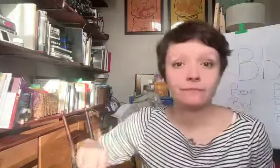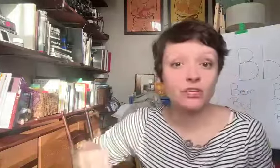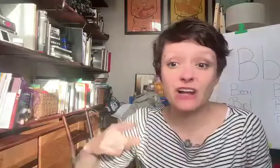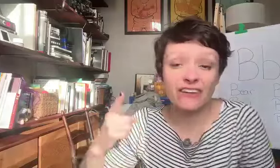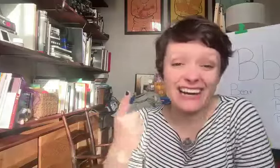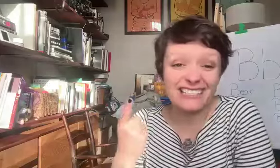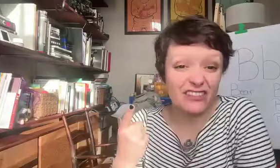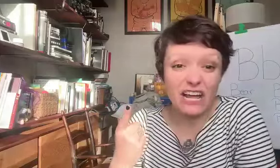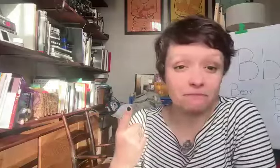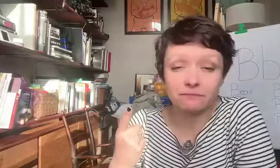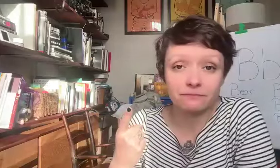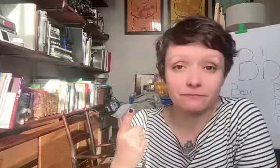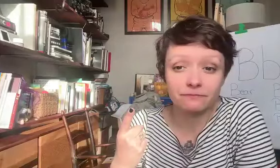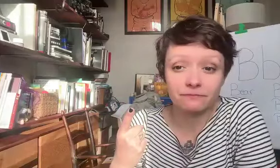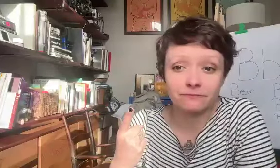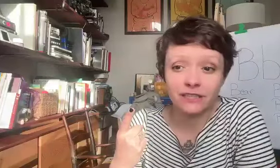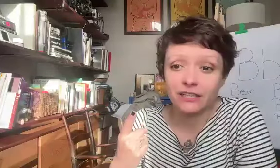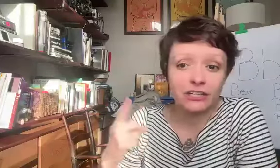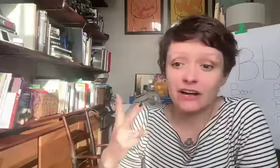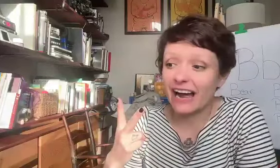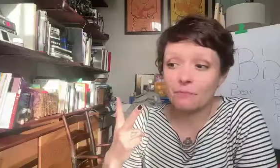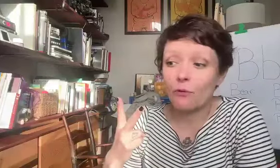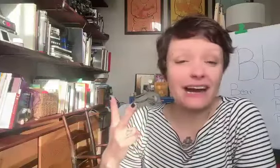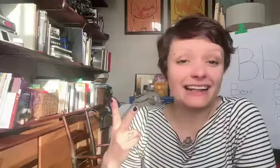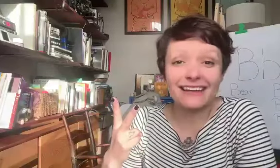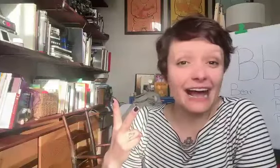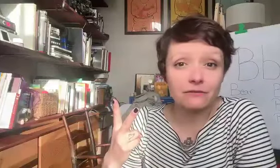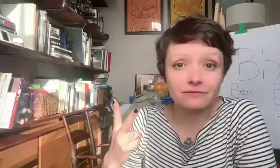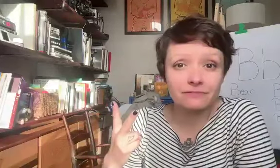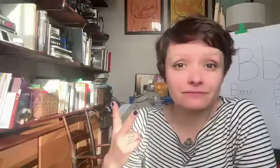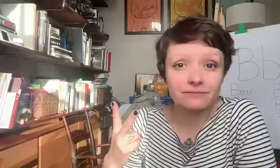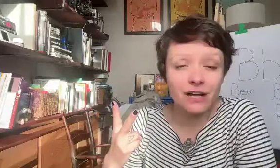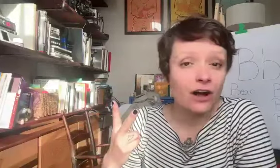you never had to say their name. You never had to point anything out.